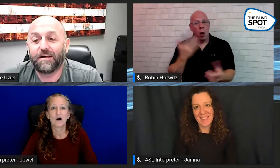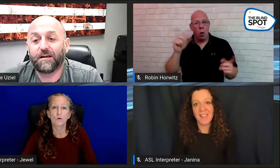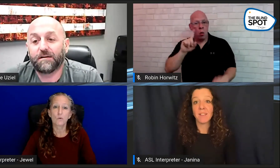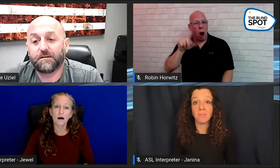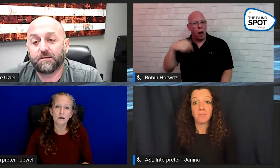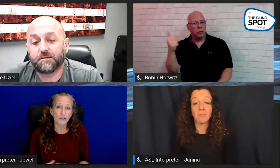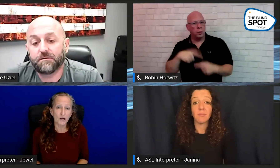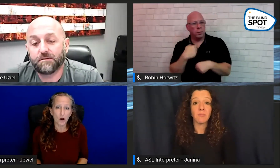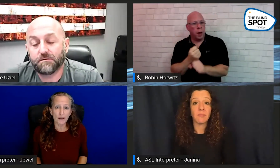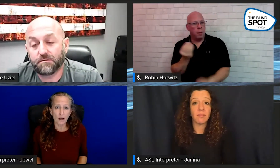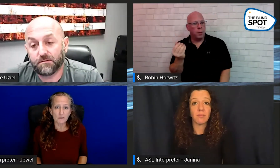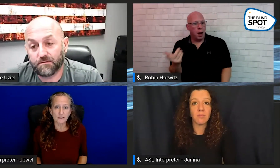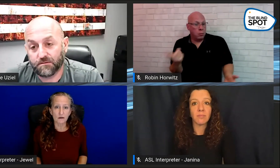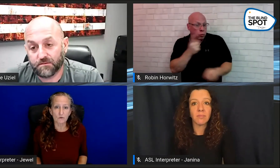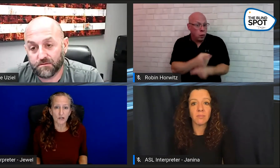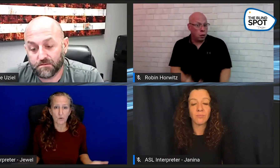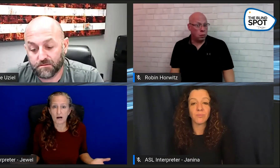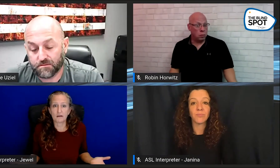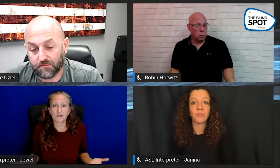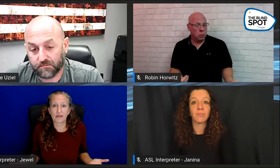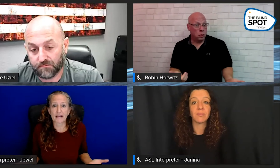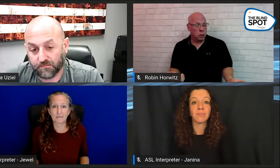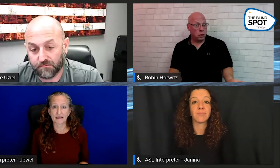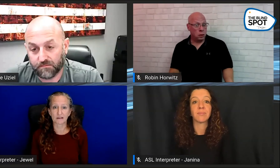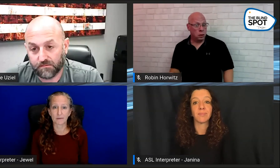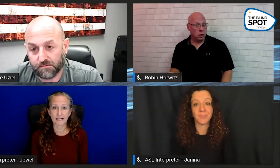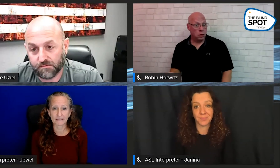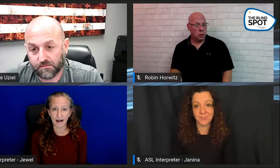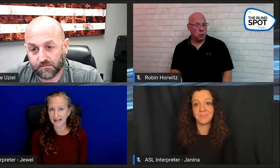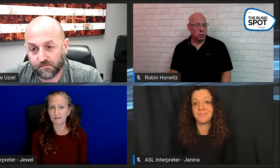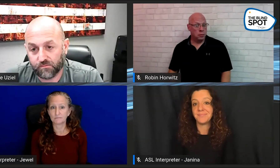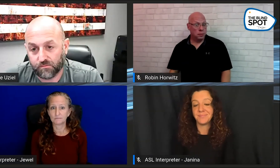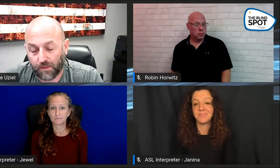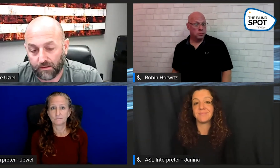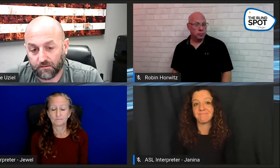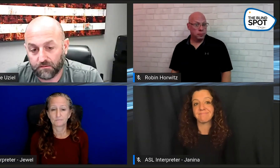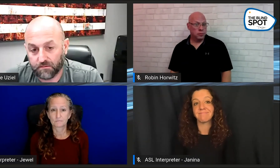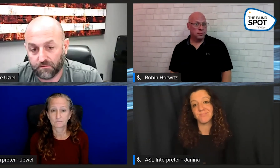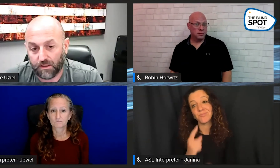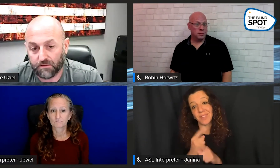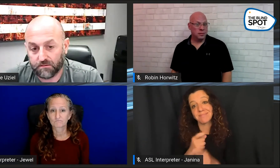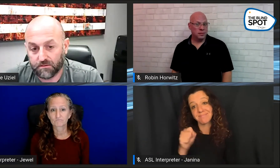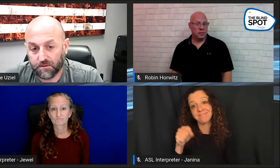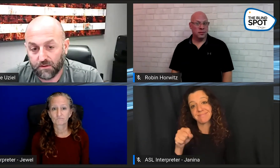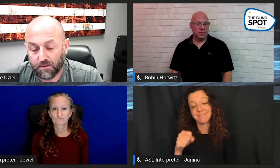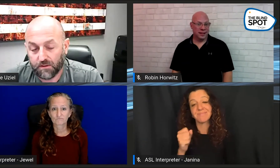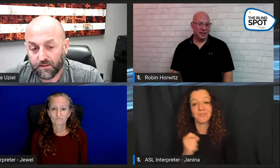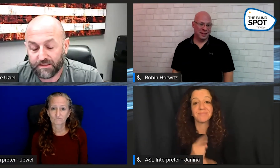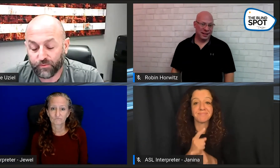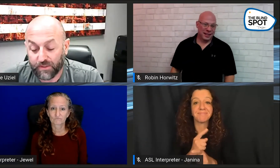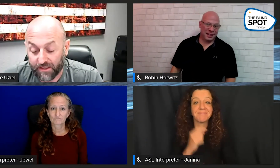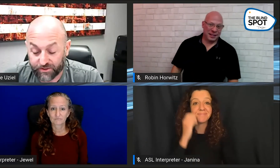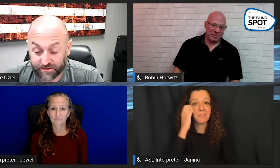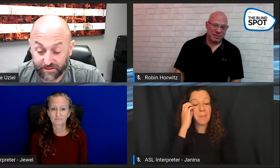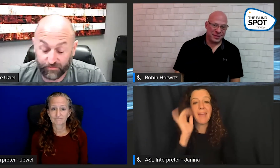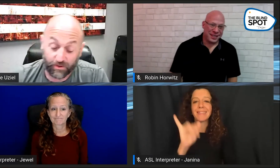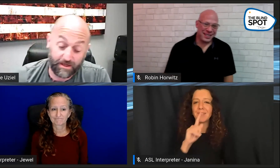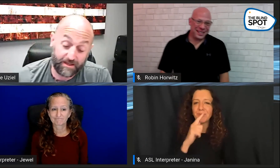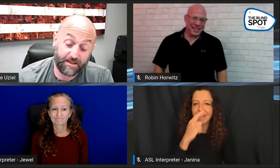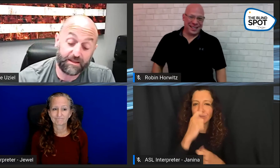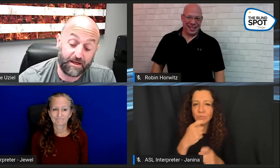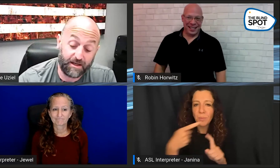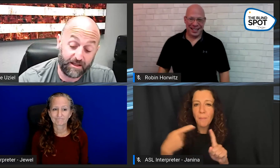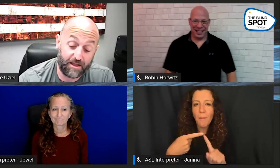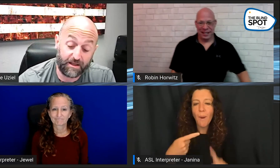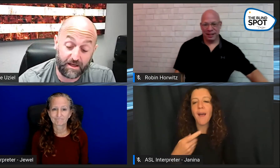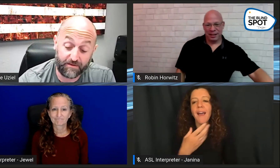Exactly. Well, you know, and also, you know, where else are they going to make their money, right? Right. Right. That's a really interesting point,